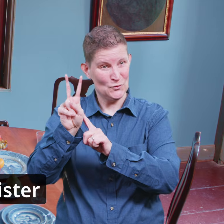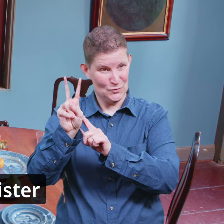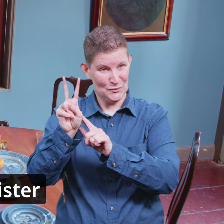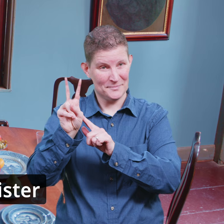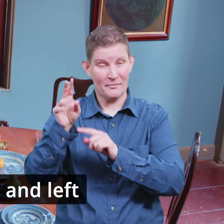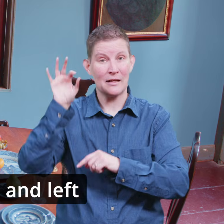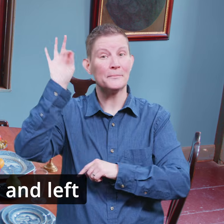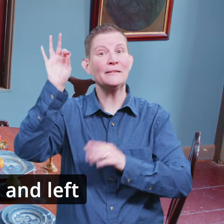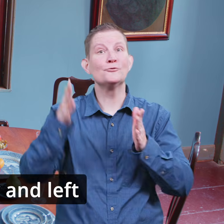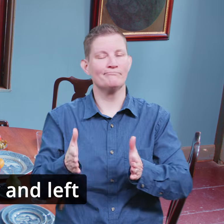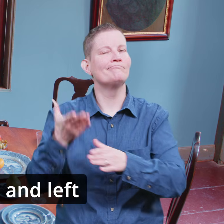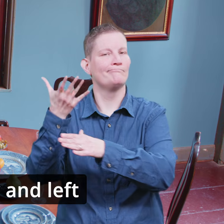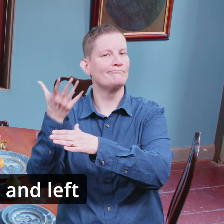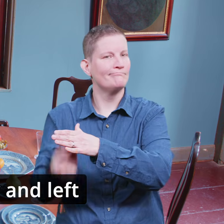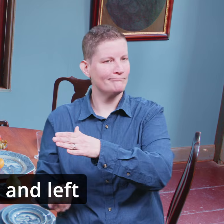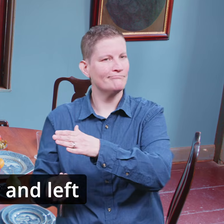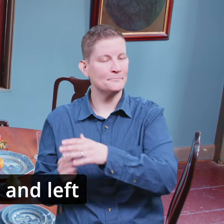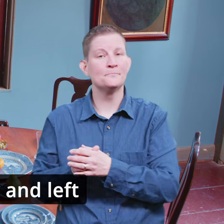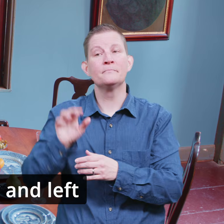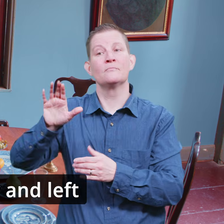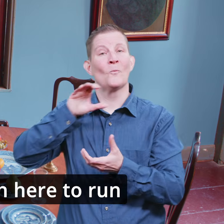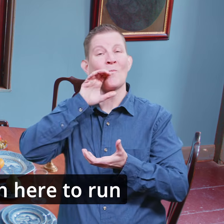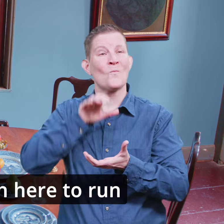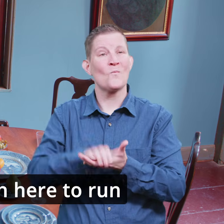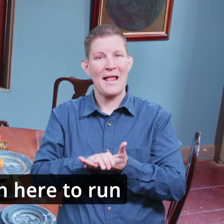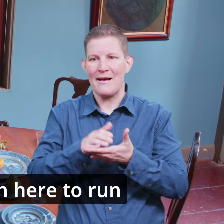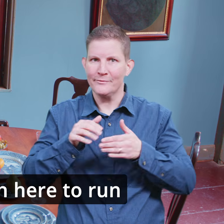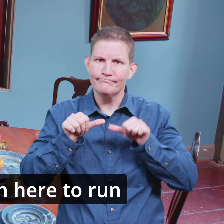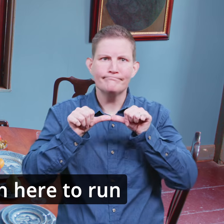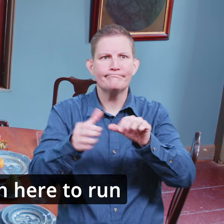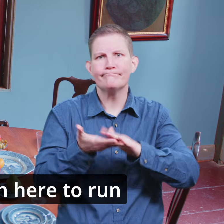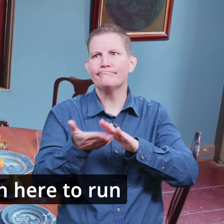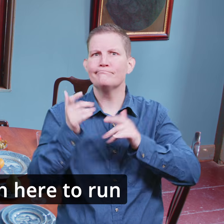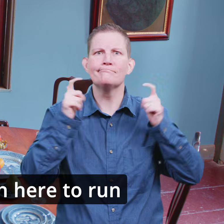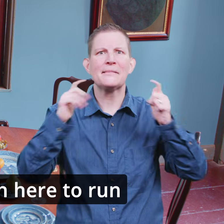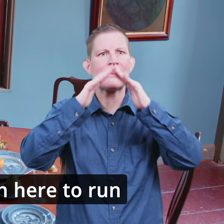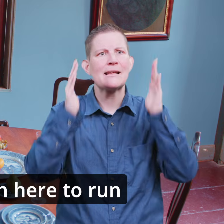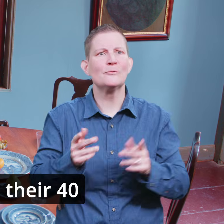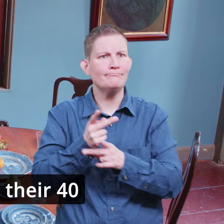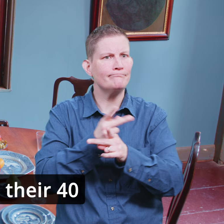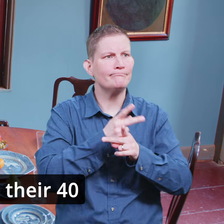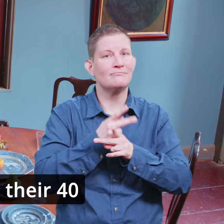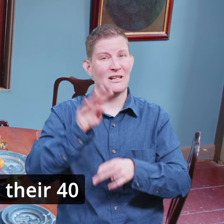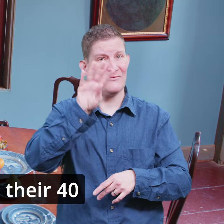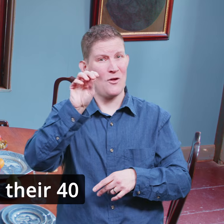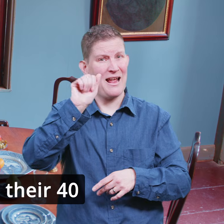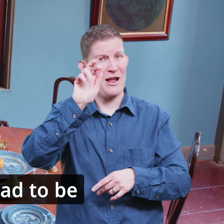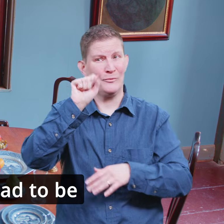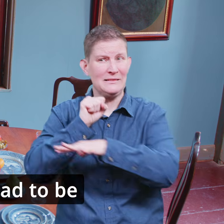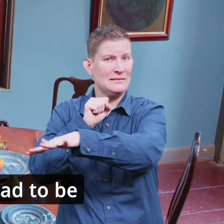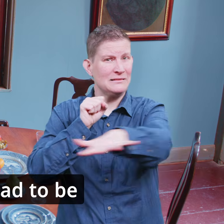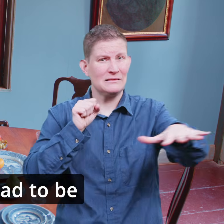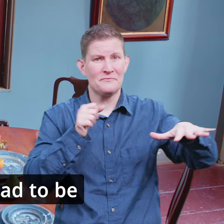the elderly minister John I, passed away and left his elderly wife Elizabeth here to run the large home and their